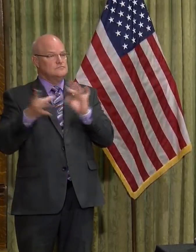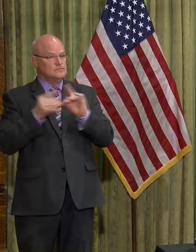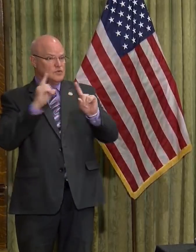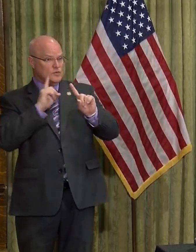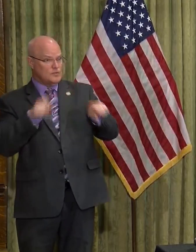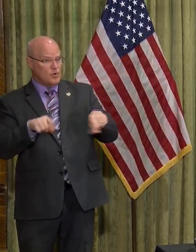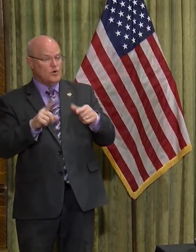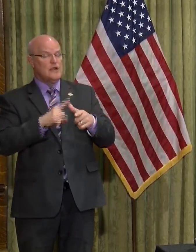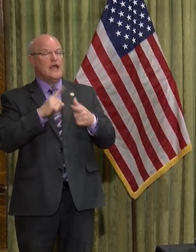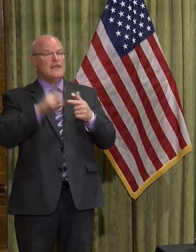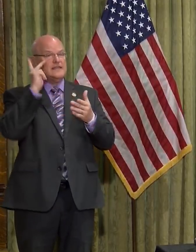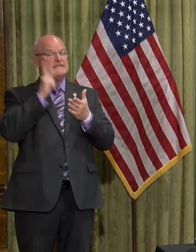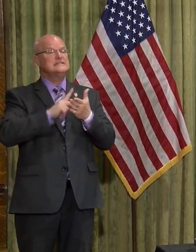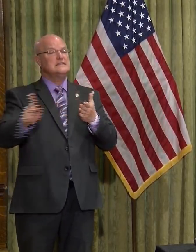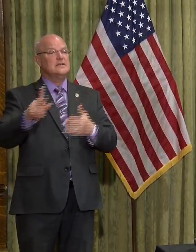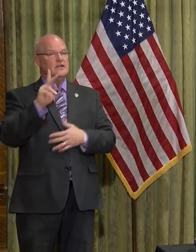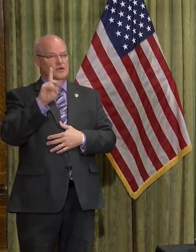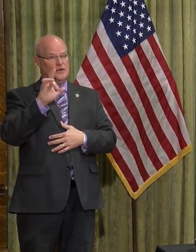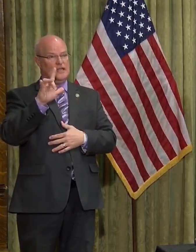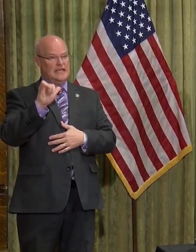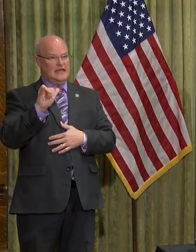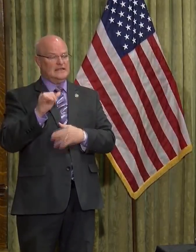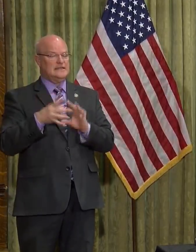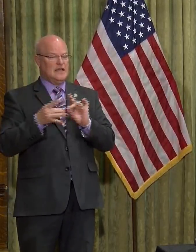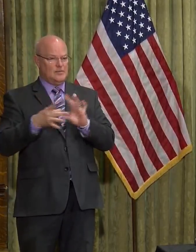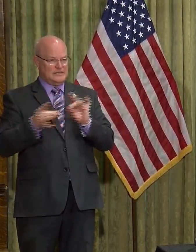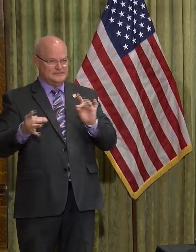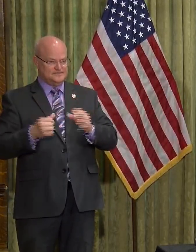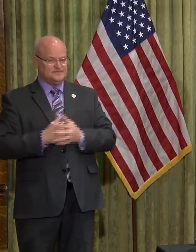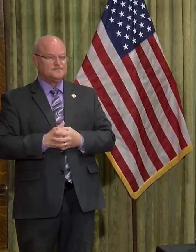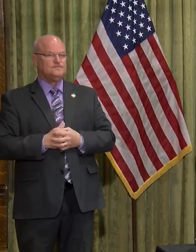report, and then Secretary Kelly to make a comment.